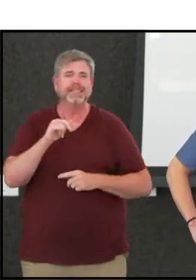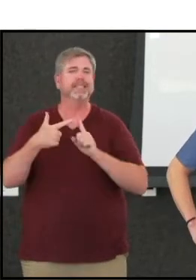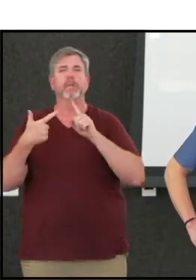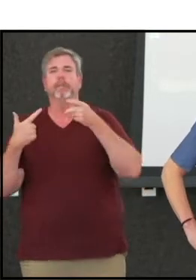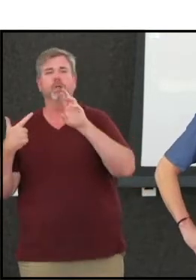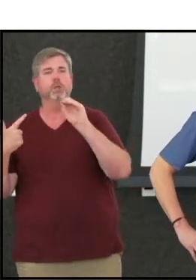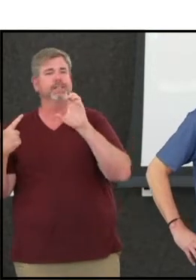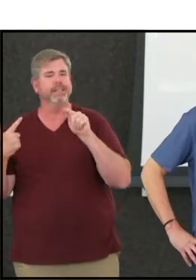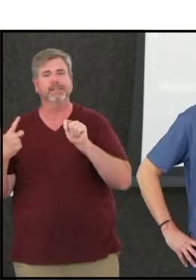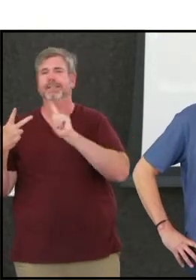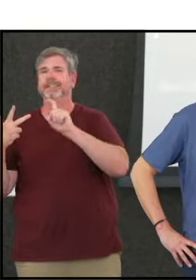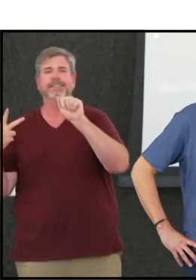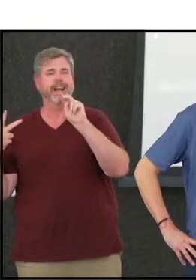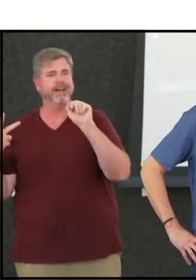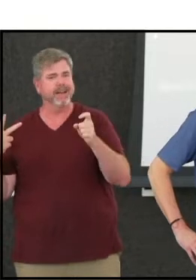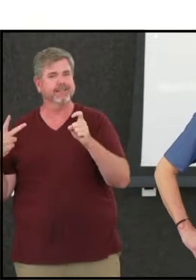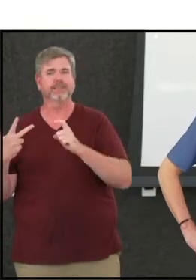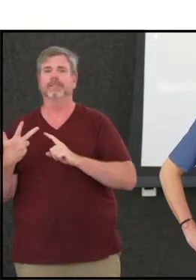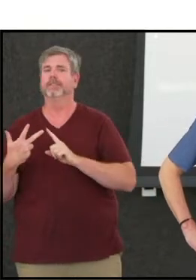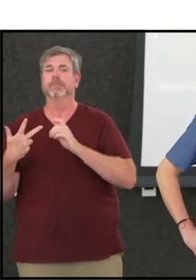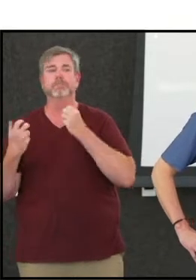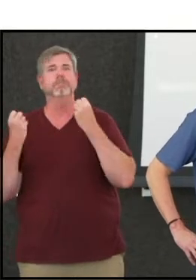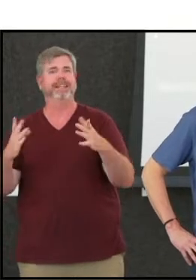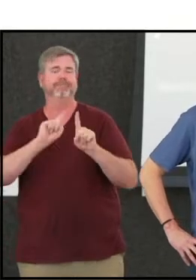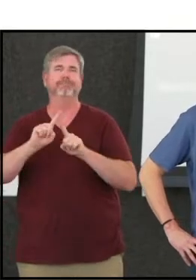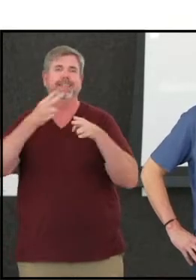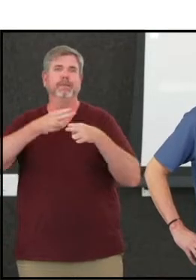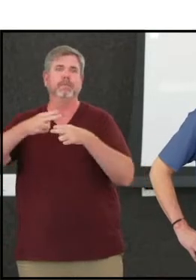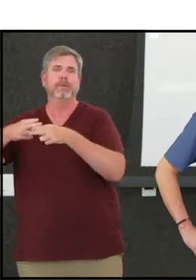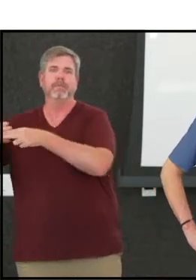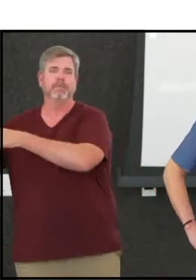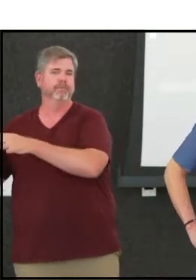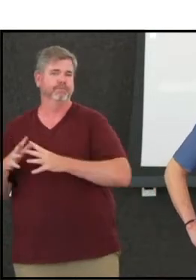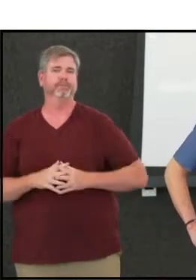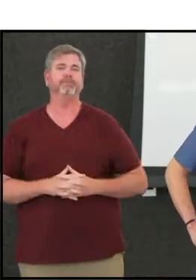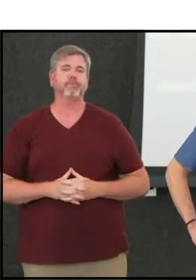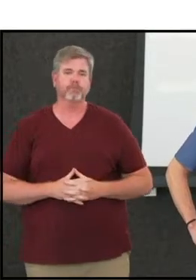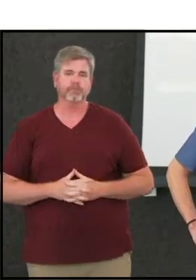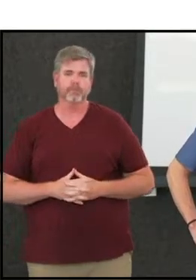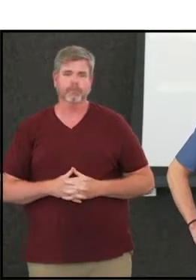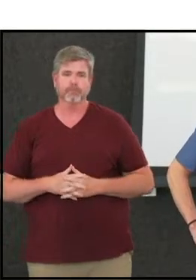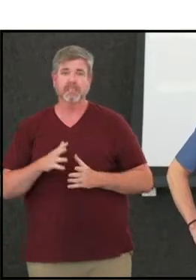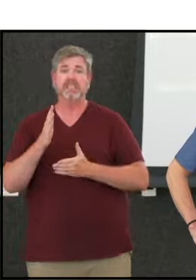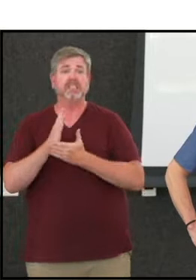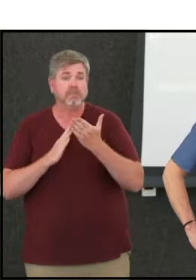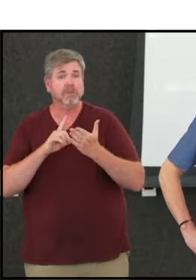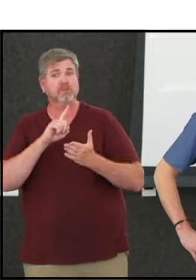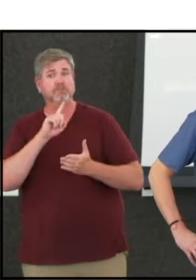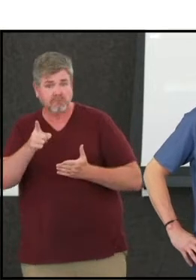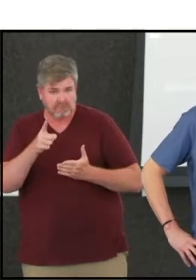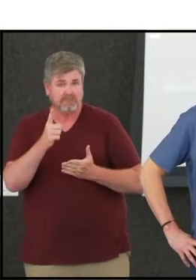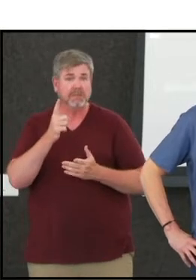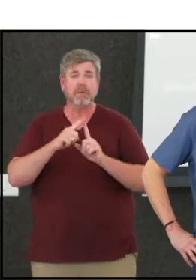or you'll hear today in the stats, but a lot of it counterfeit. And more often than not,